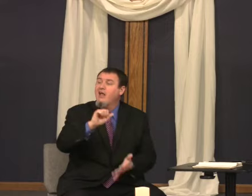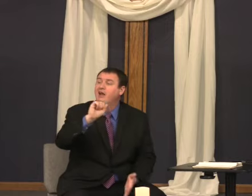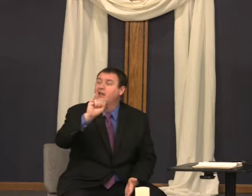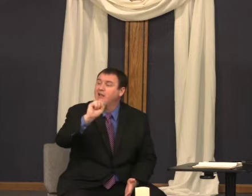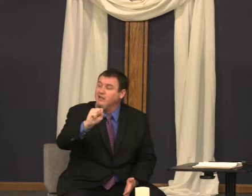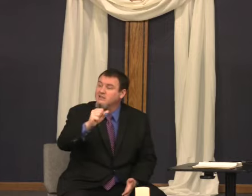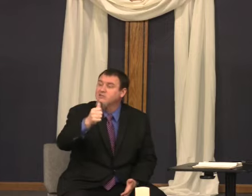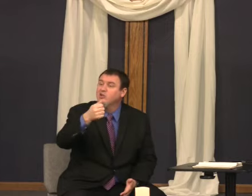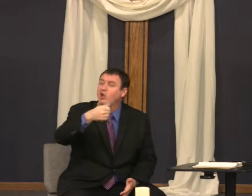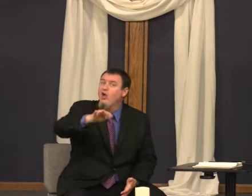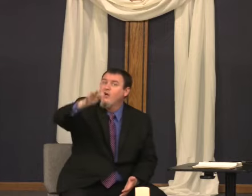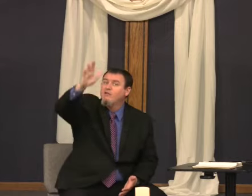He that is of God